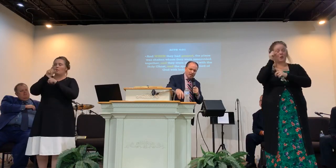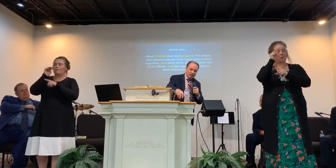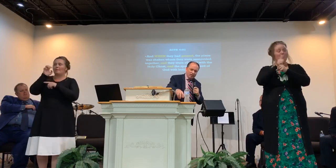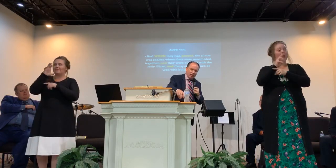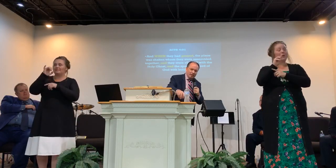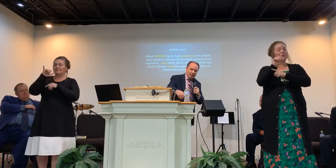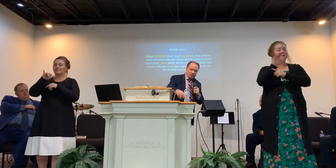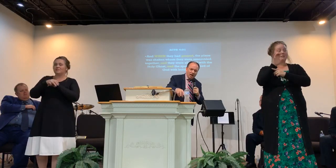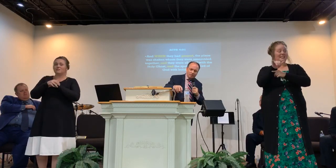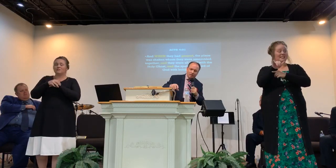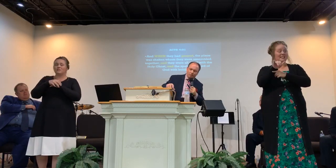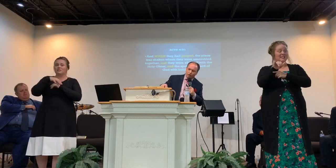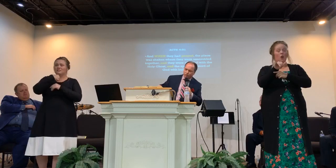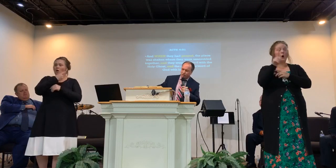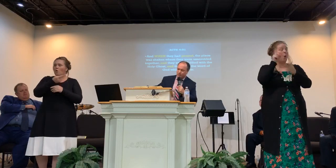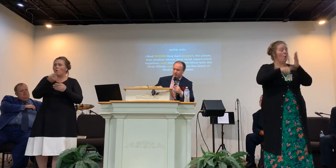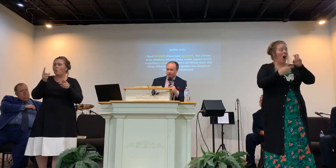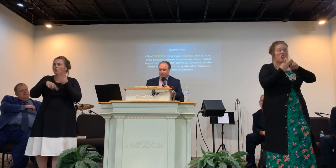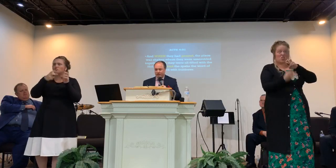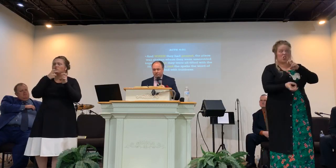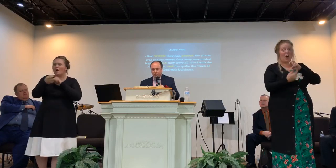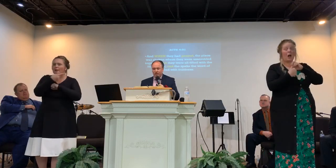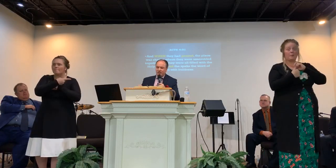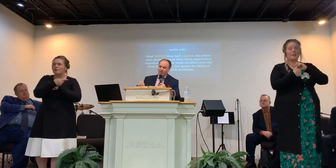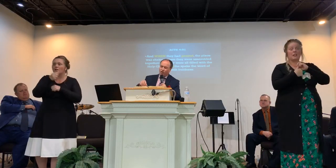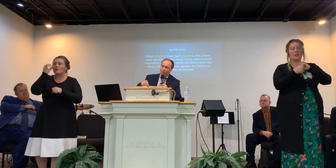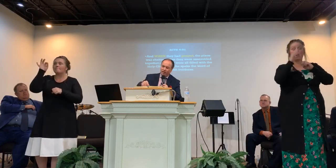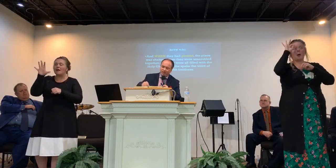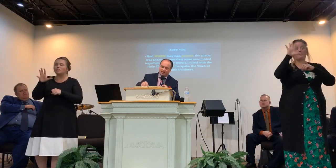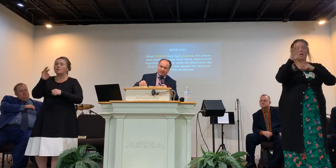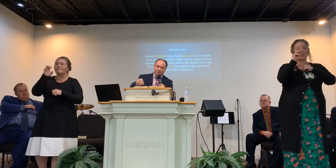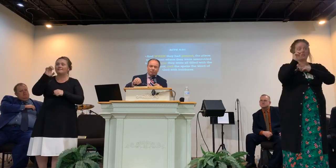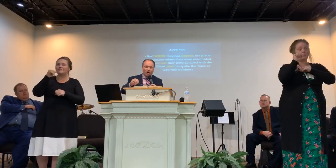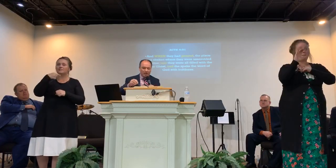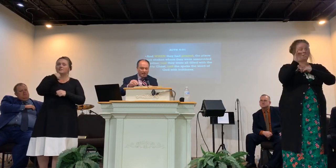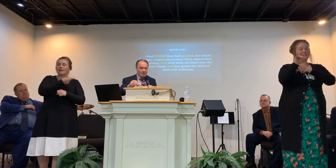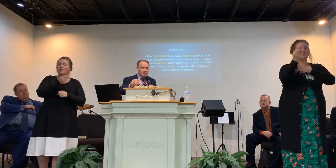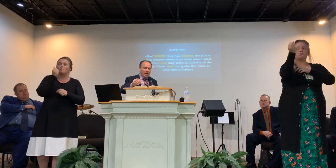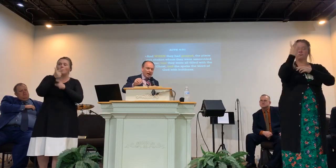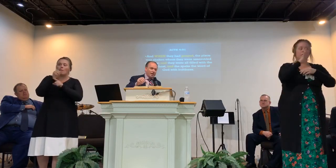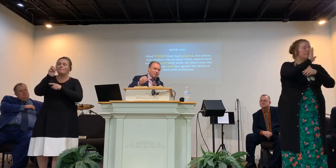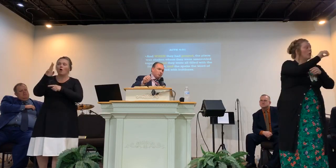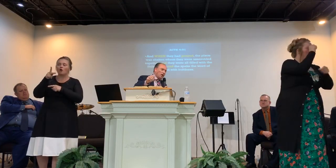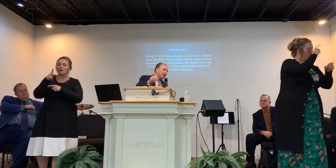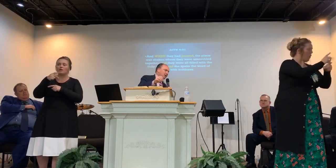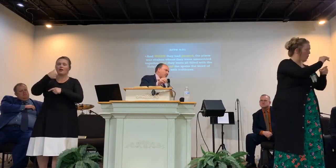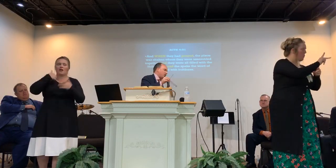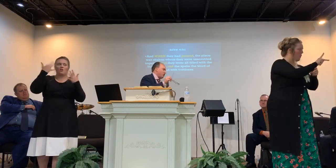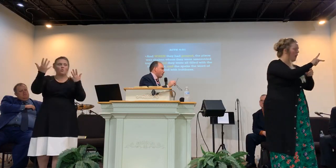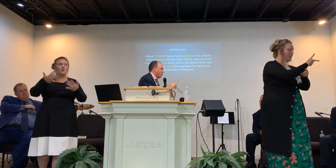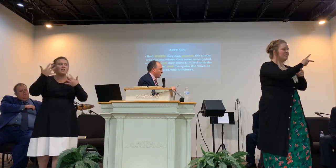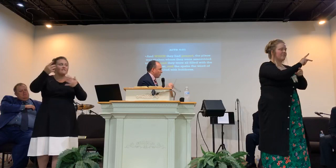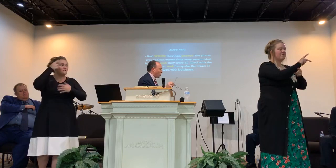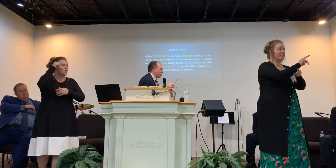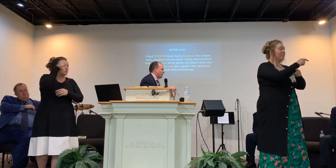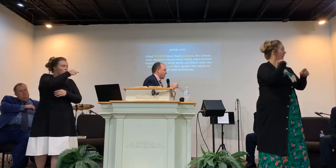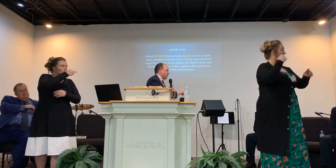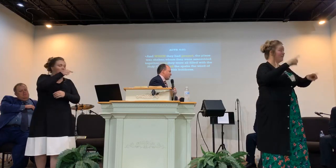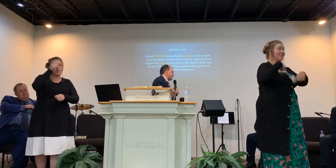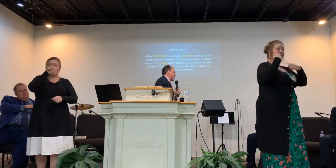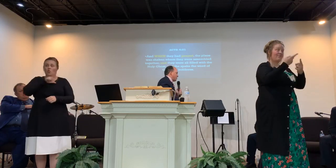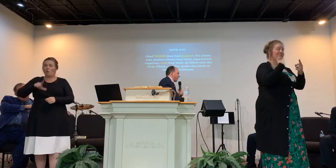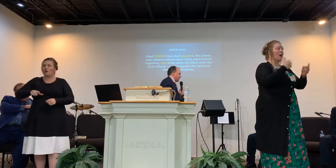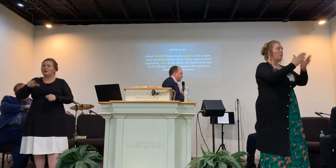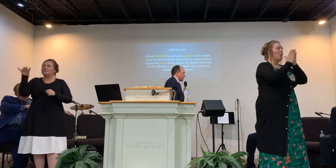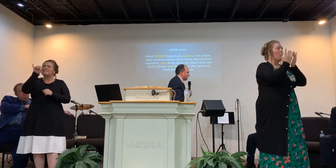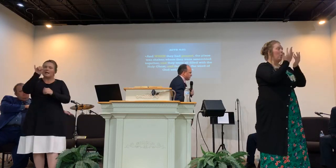And I'll tell you, the thing that shocked me the most was Pastor Macy told me, he said, "Brother Mark, I've been waiting for you and the Lord to get on